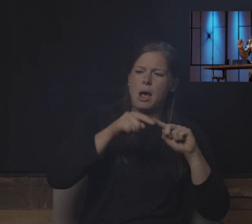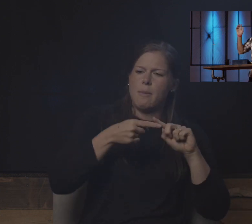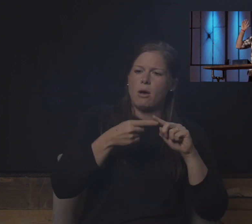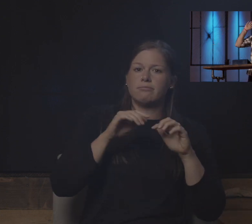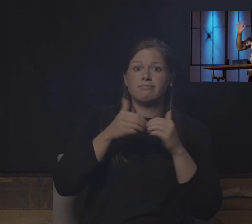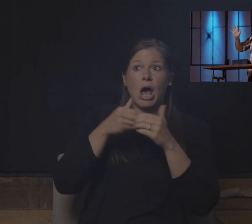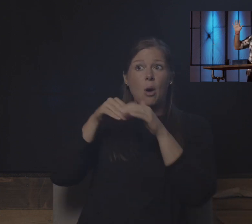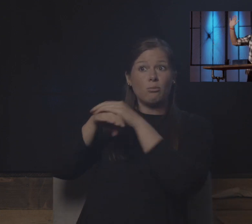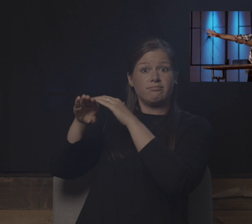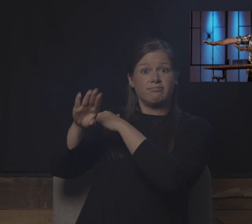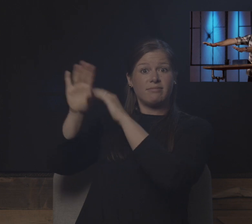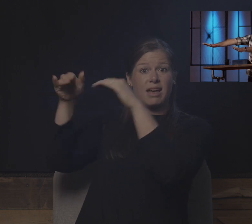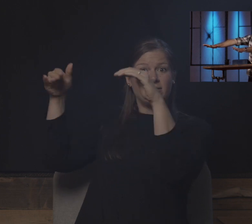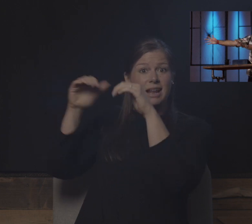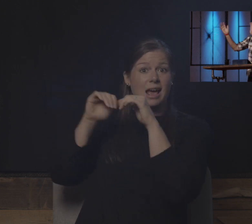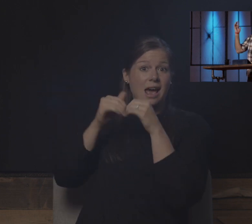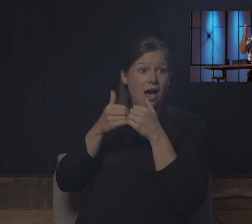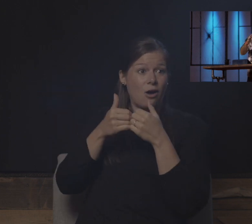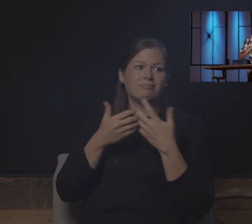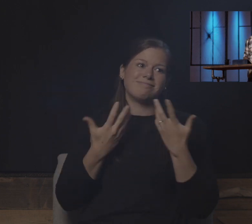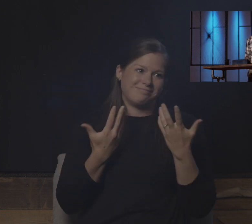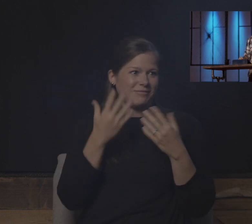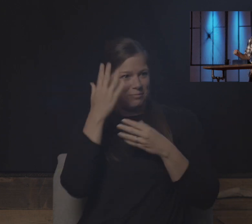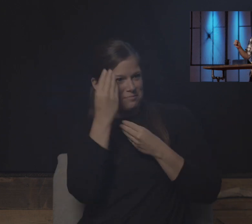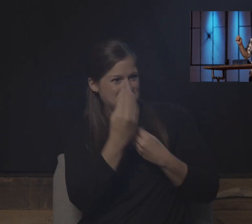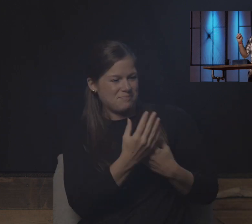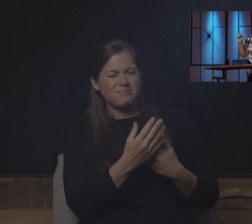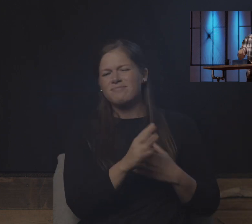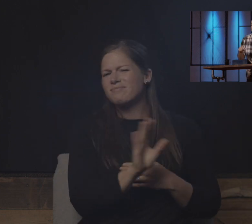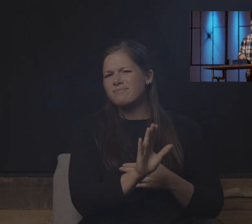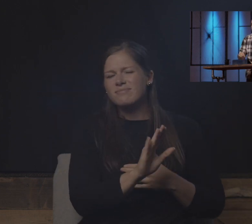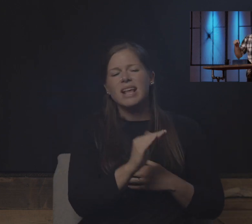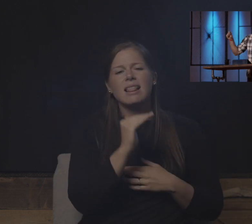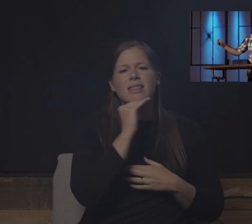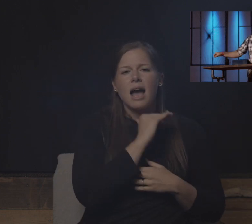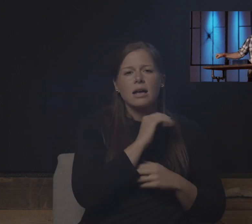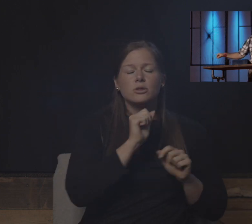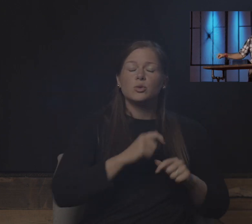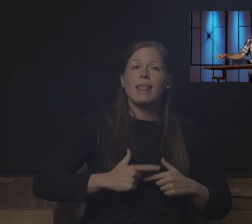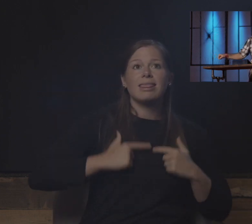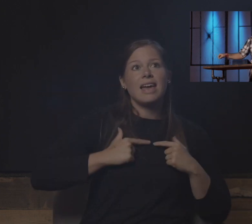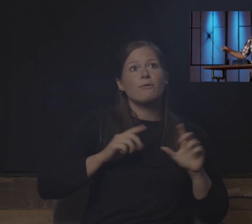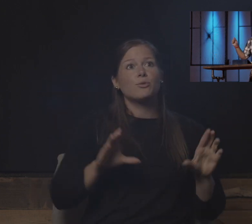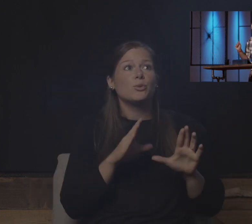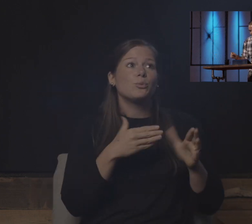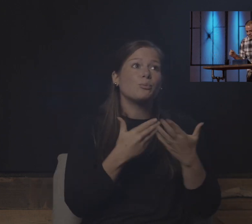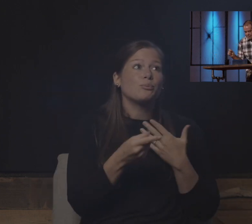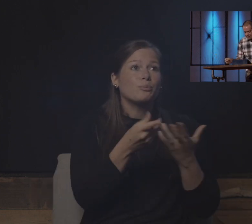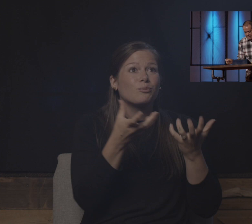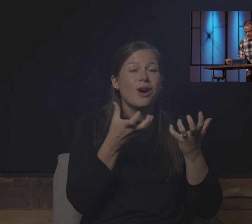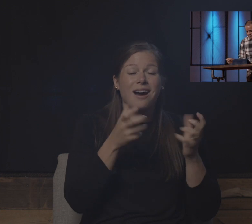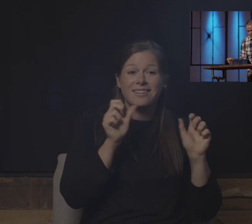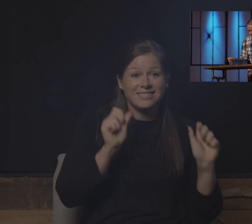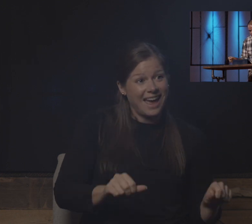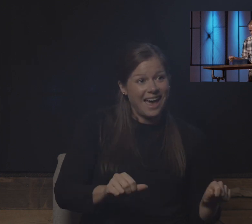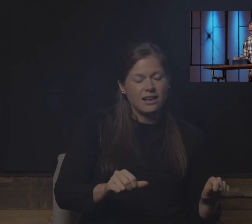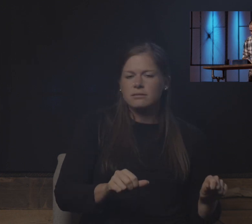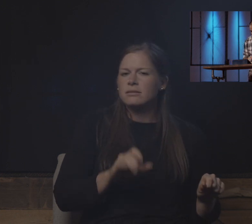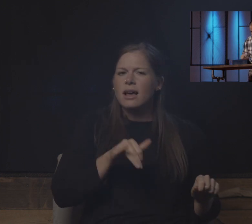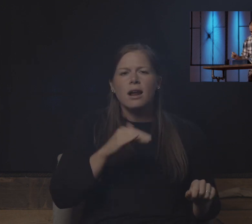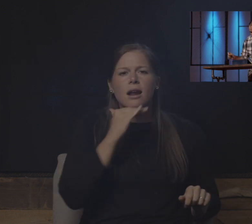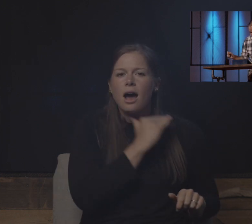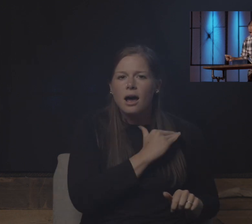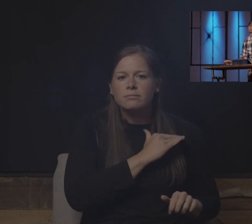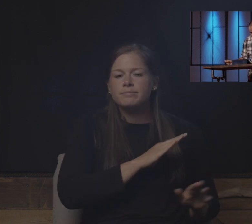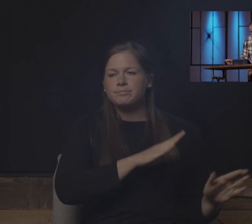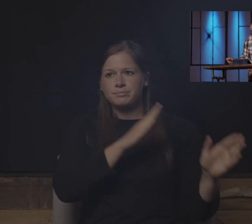that are going to say you can live however you want and go to heaven. That is called deception. Do not be deceived. Neither